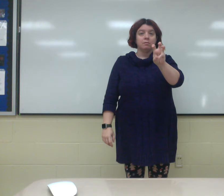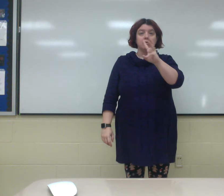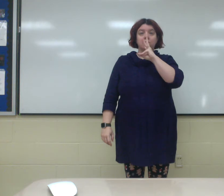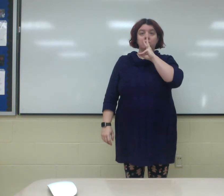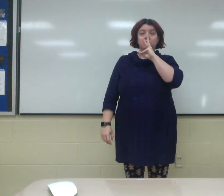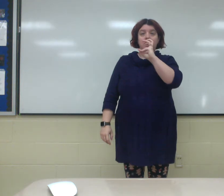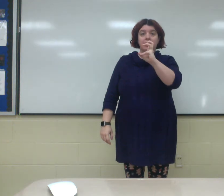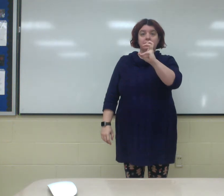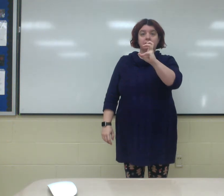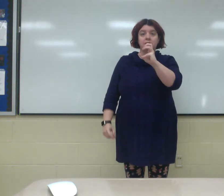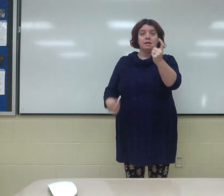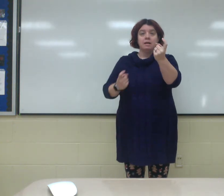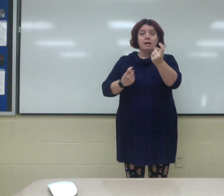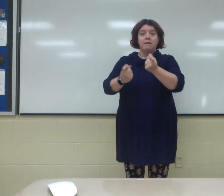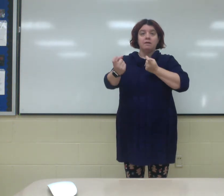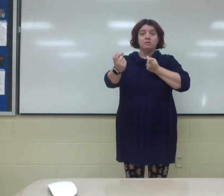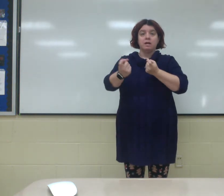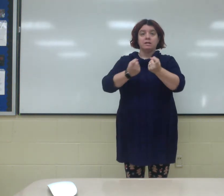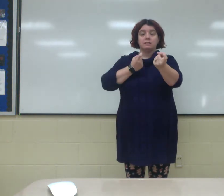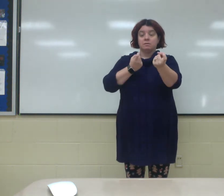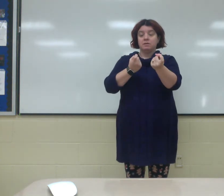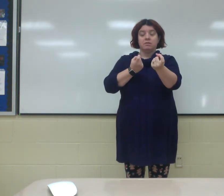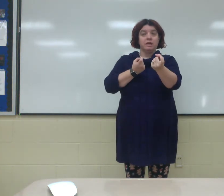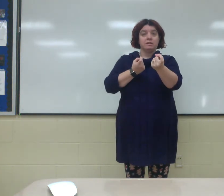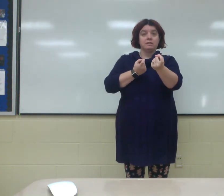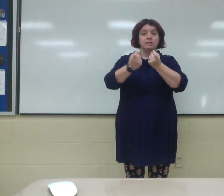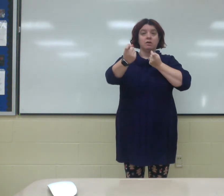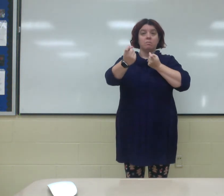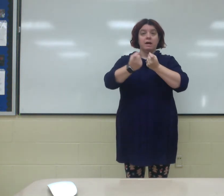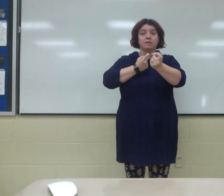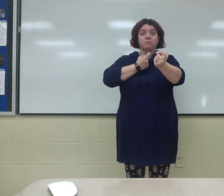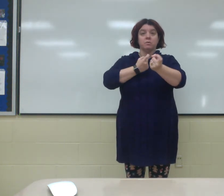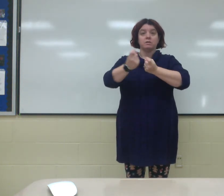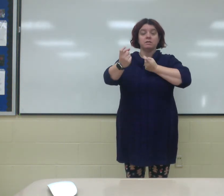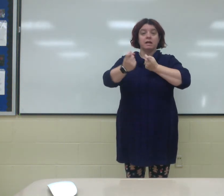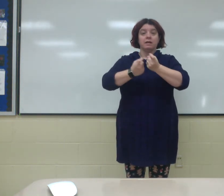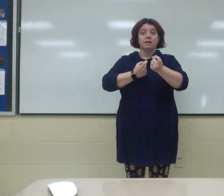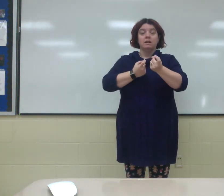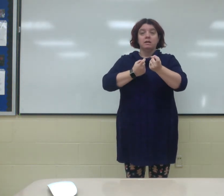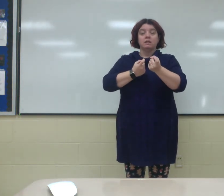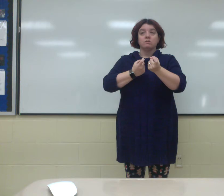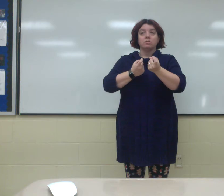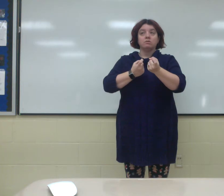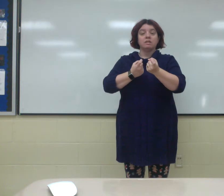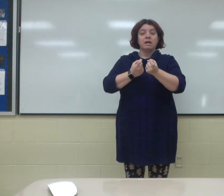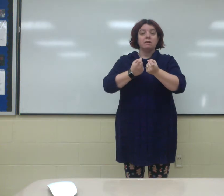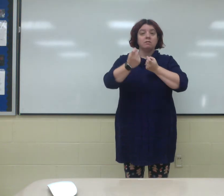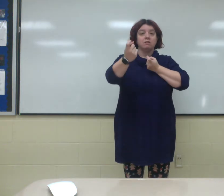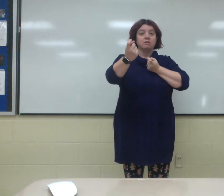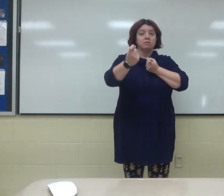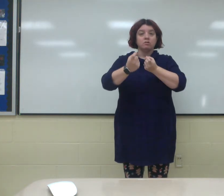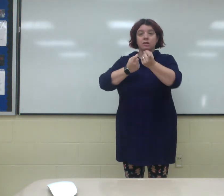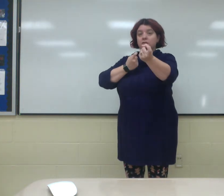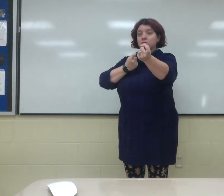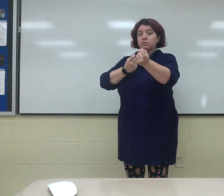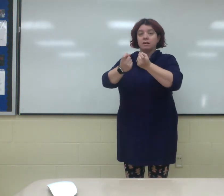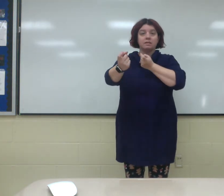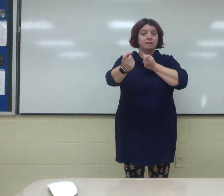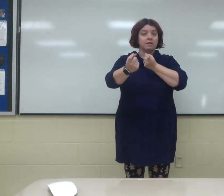W. Ice. And then upside down X's that go back and forth. Skating. Because when you skate, your skates go side to side to